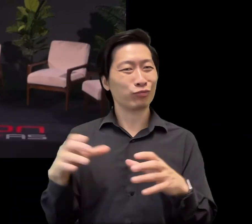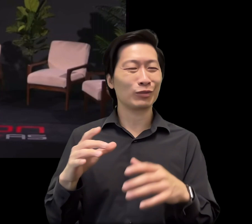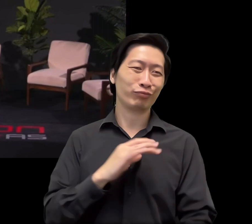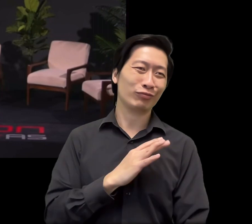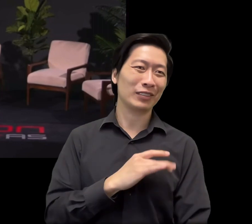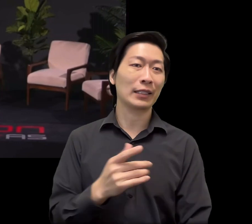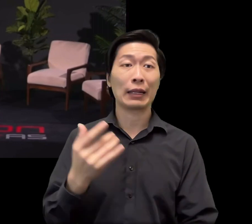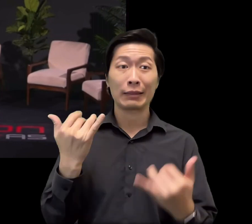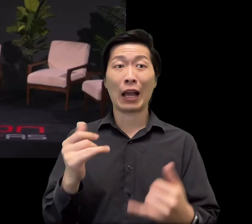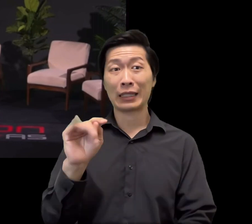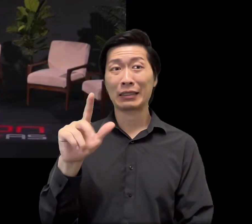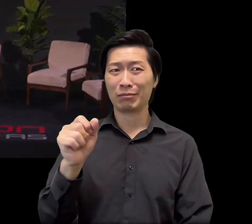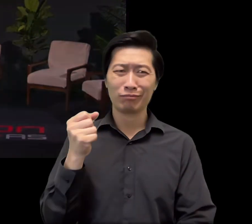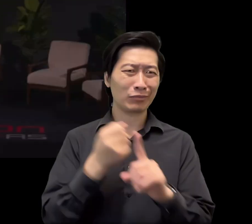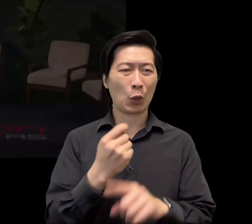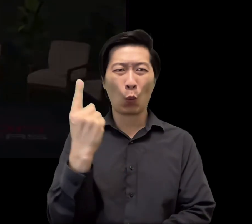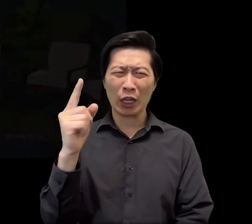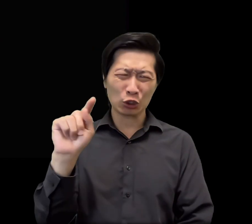Tesla hit a trill.